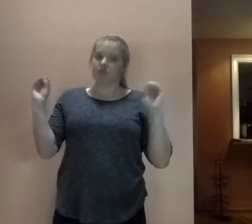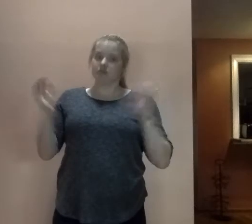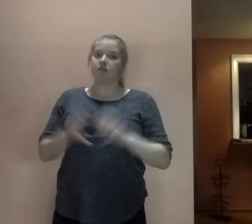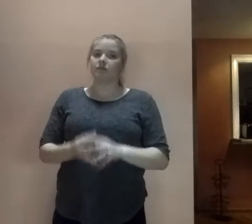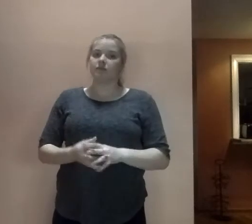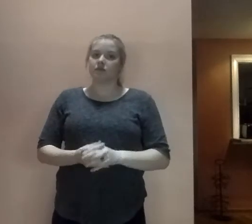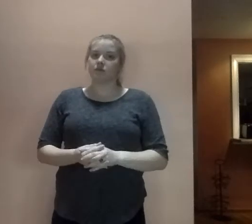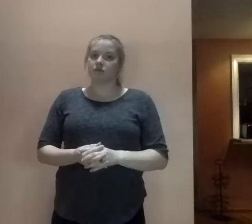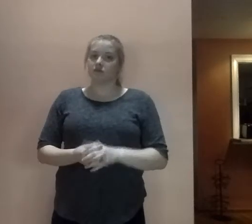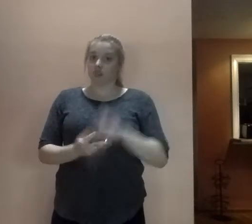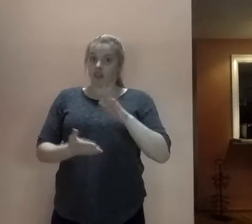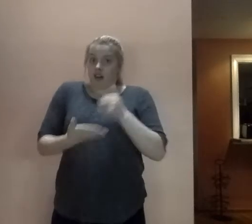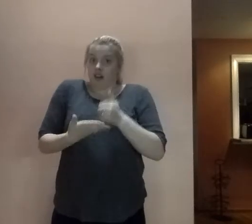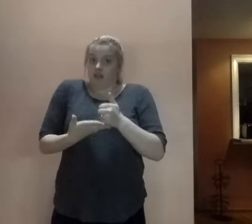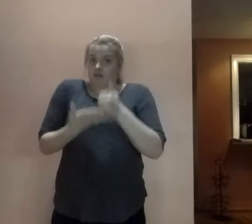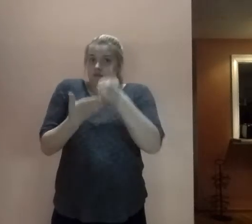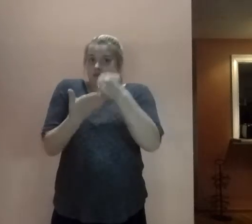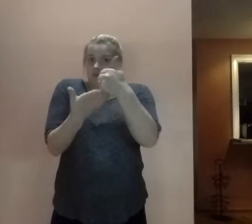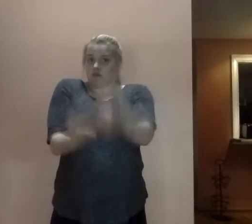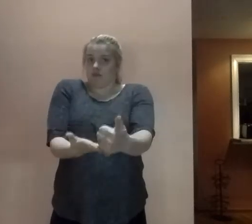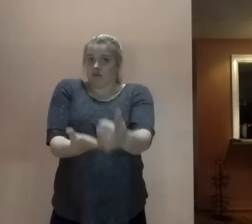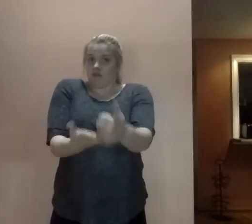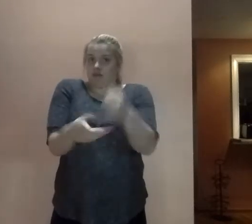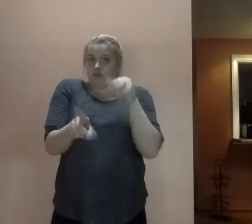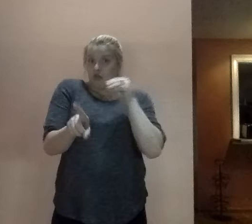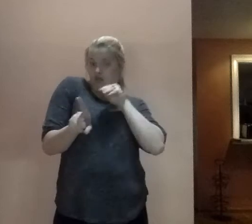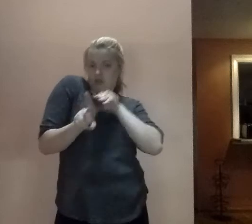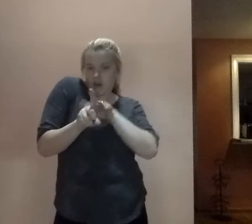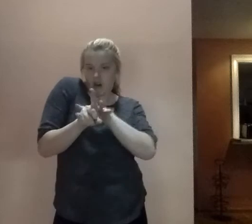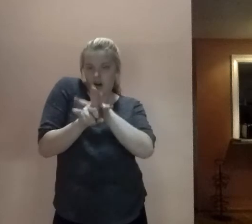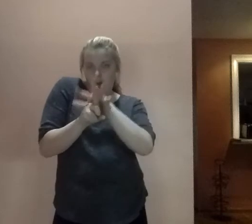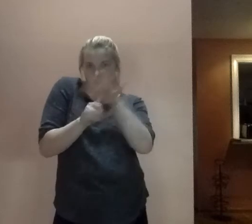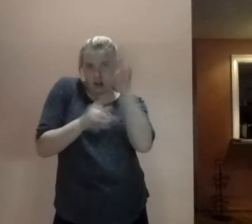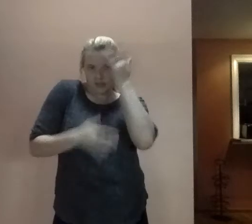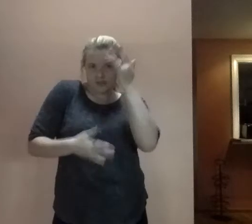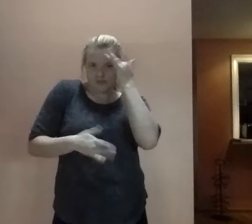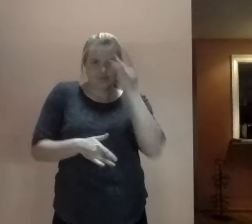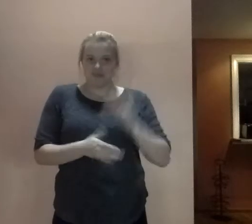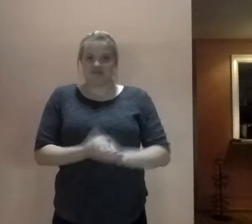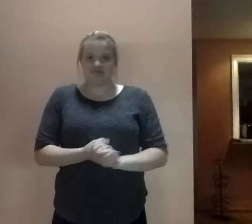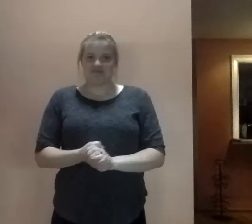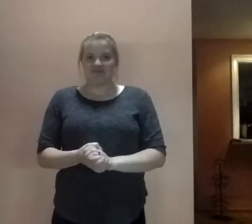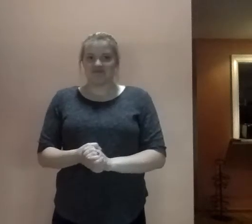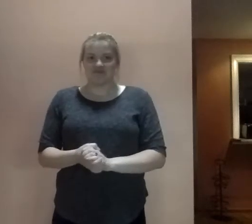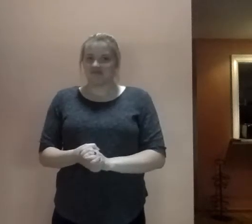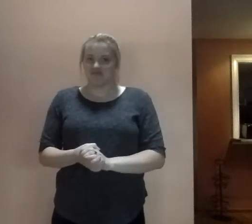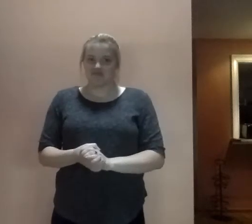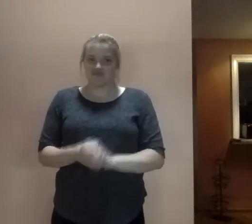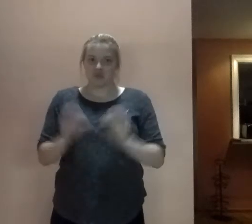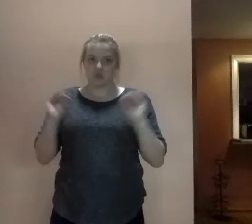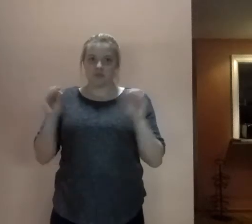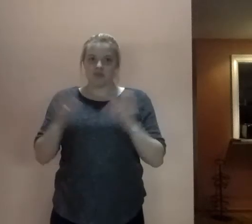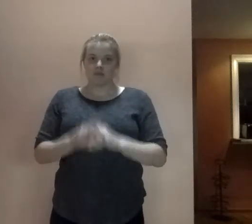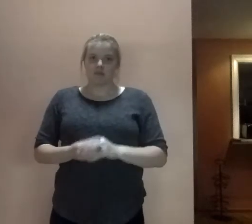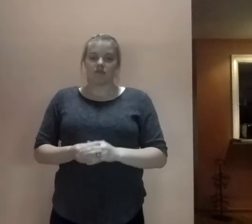thing to do with the causation of the illness. So you die of a completely benign, foodborne illness that never had its causation